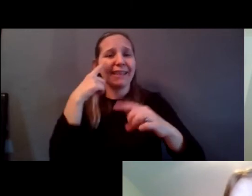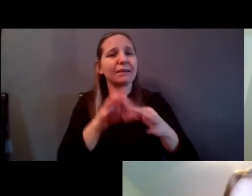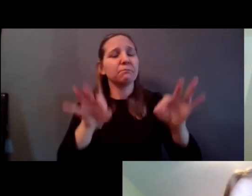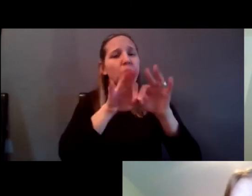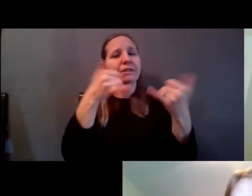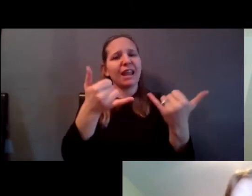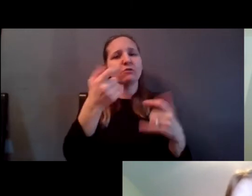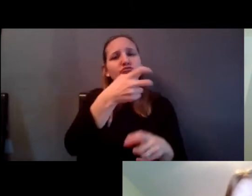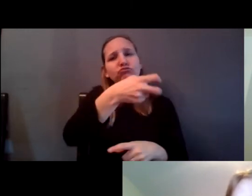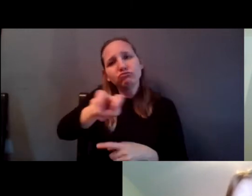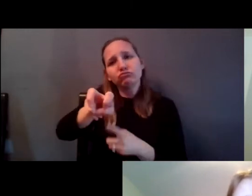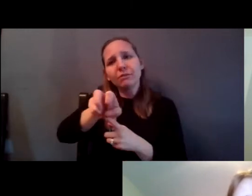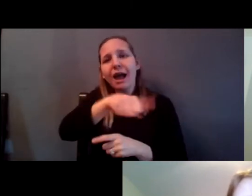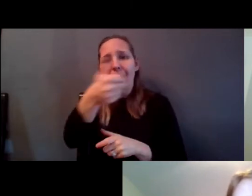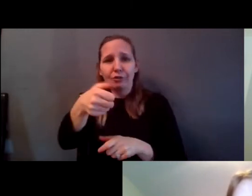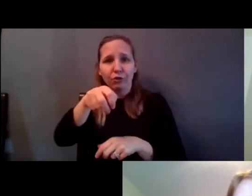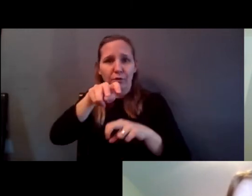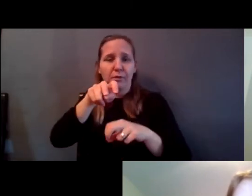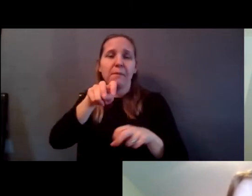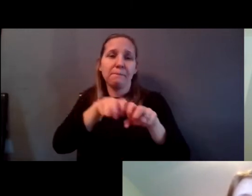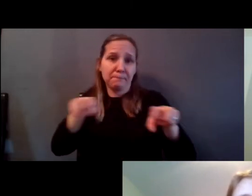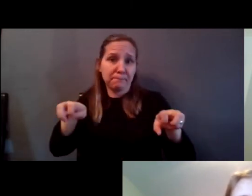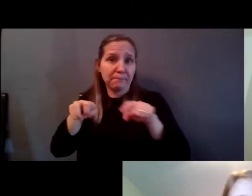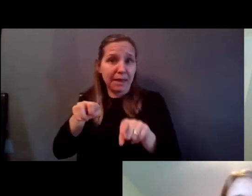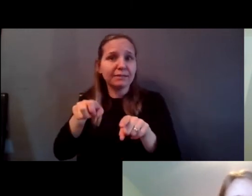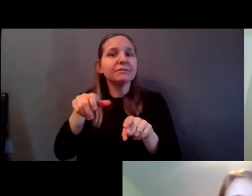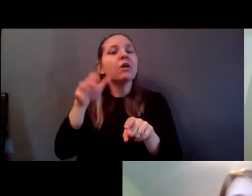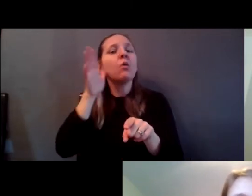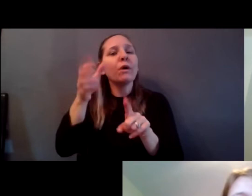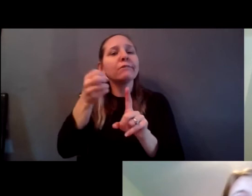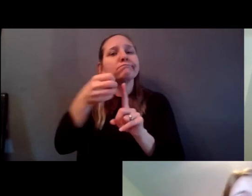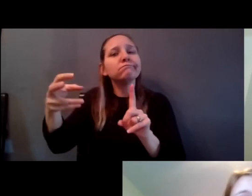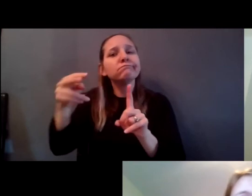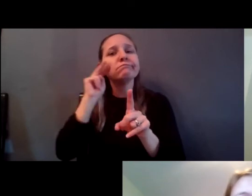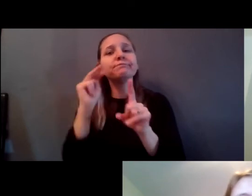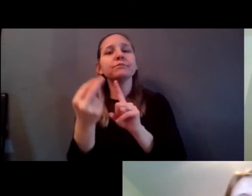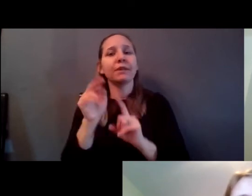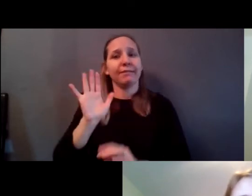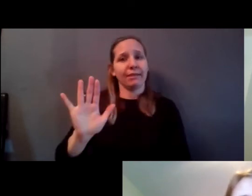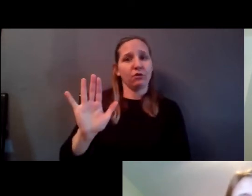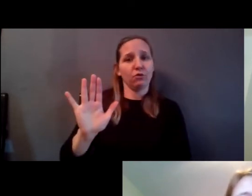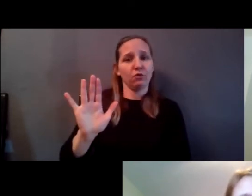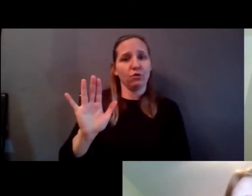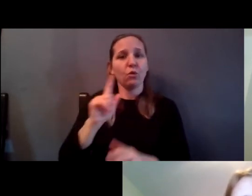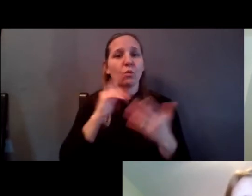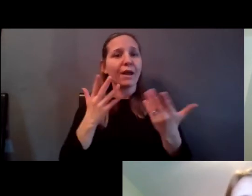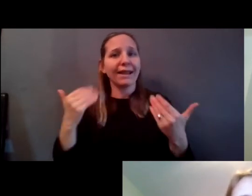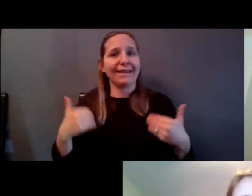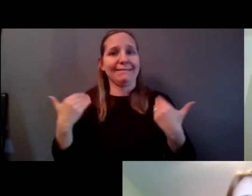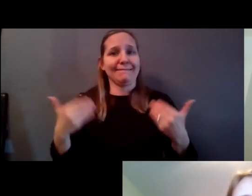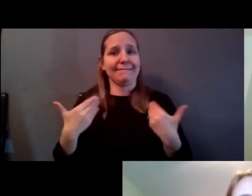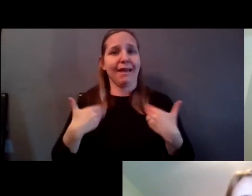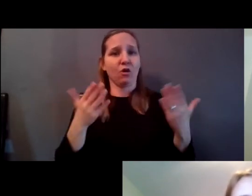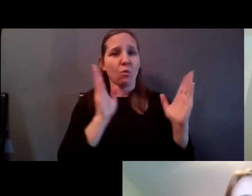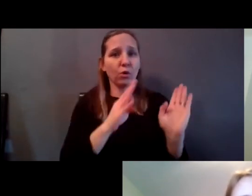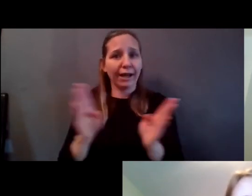panelist, who will be giving a bit of a perspective on, based on her perspective as a young organizer.